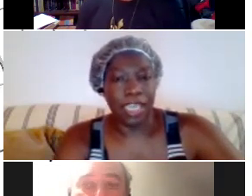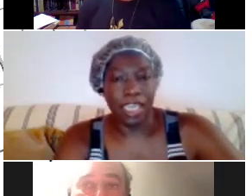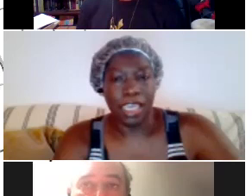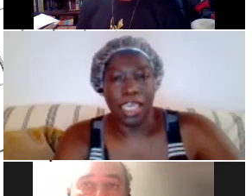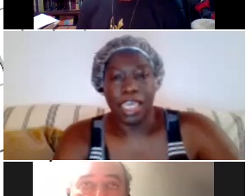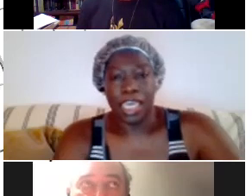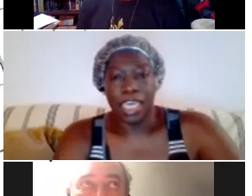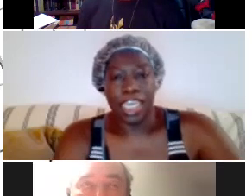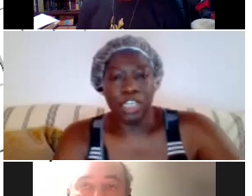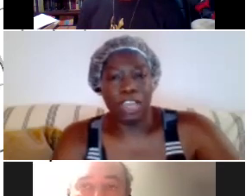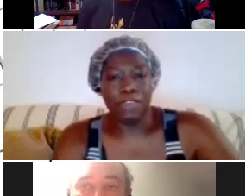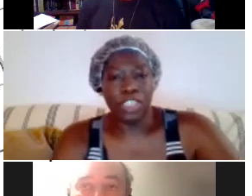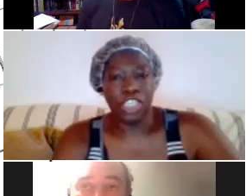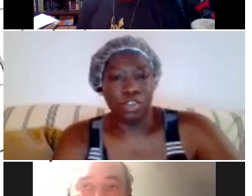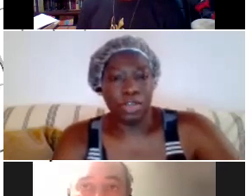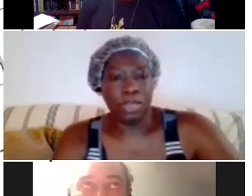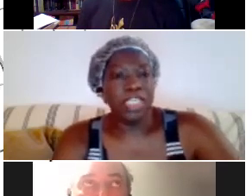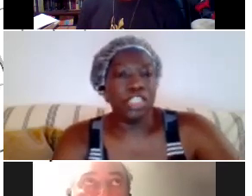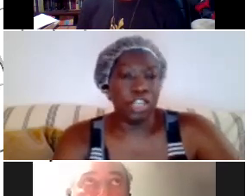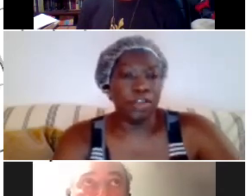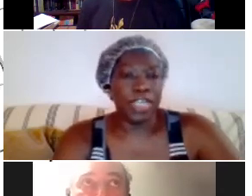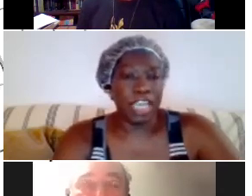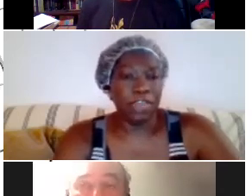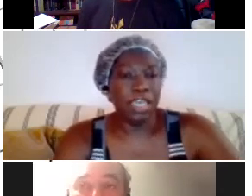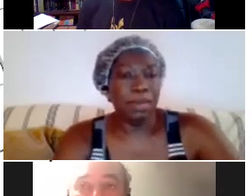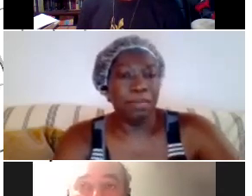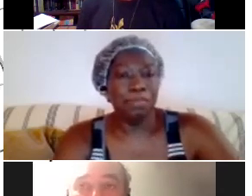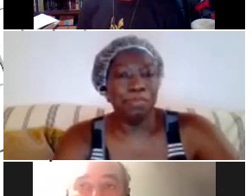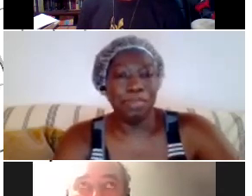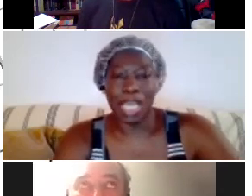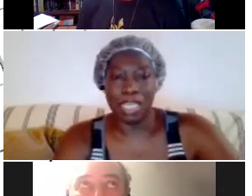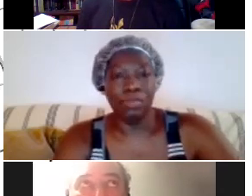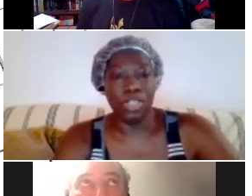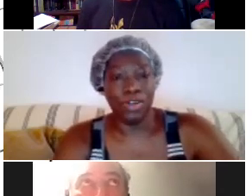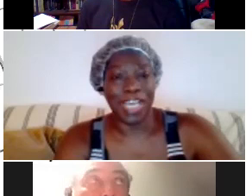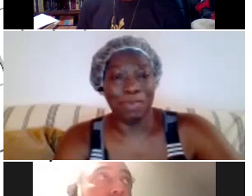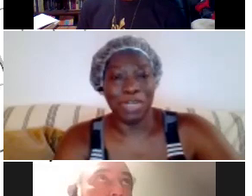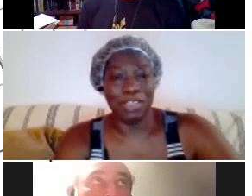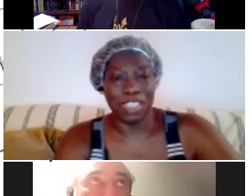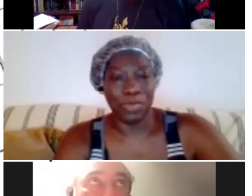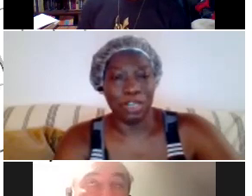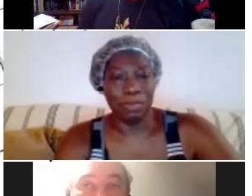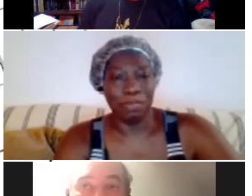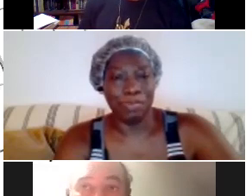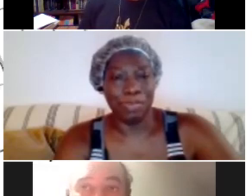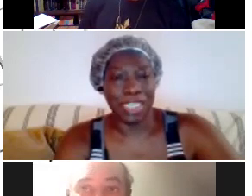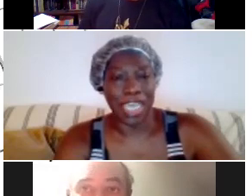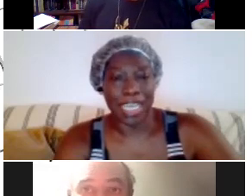Gallaudet. He traveled to Europe to learn deaf, I don't know how to pronounce this